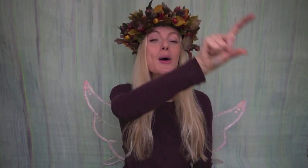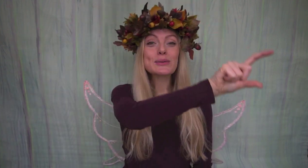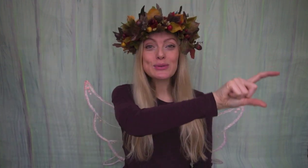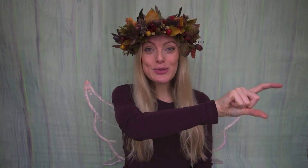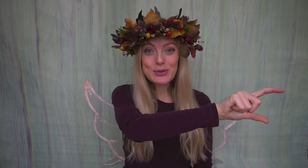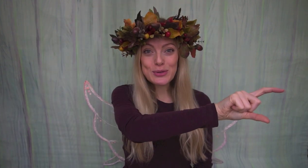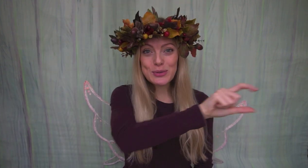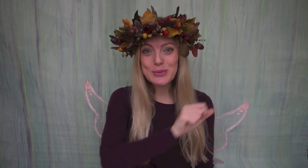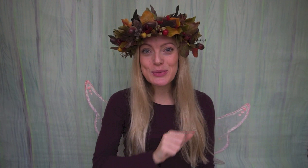rainbow too.